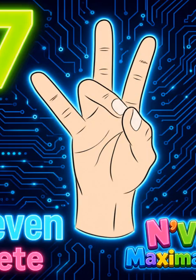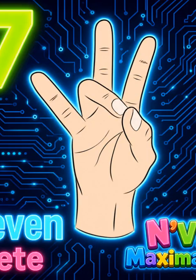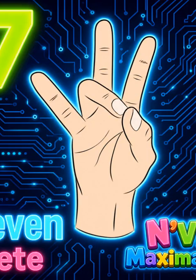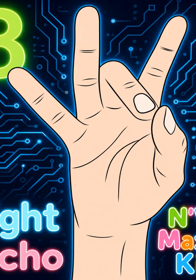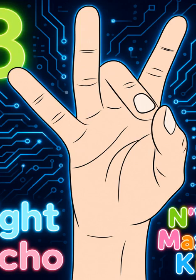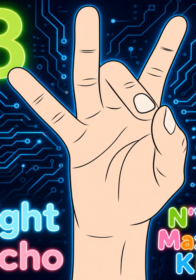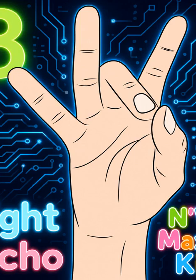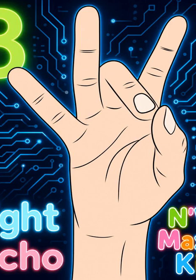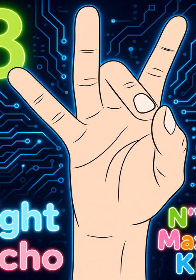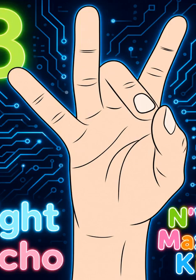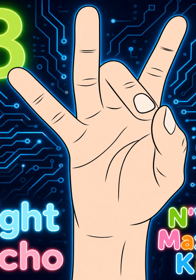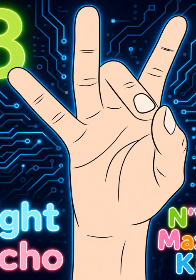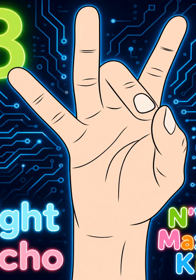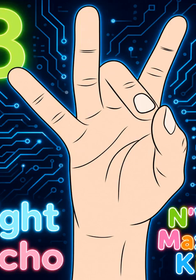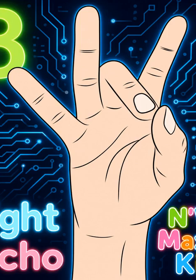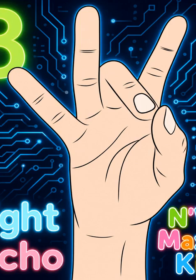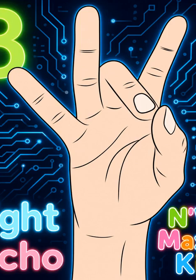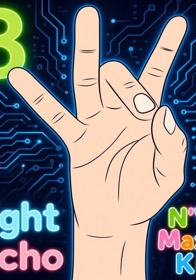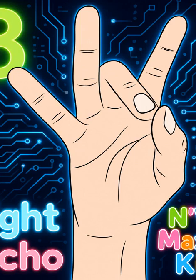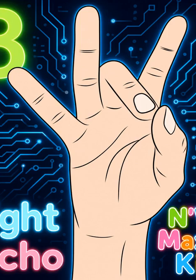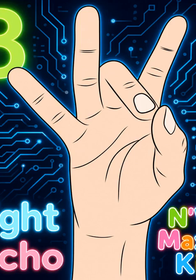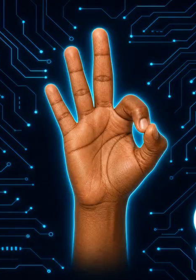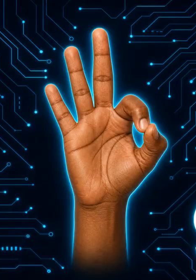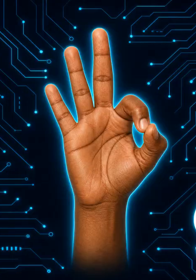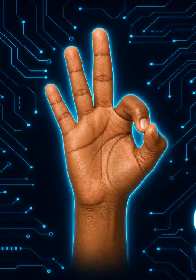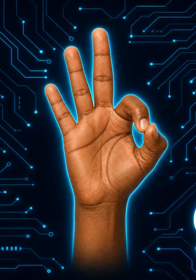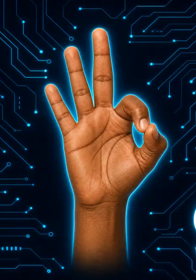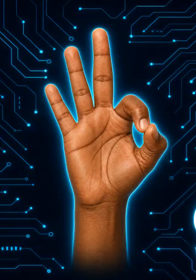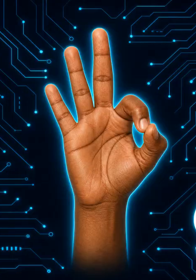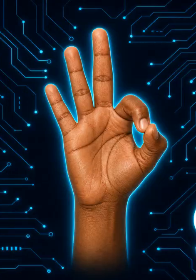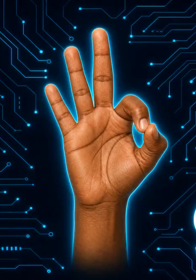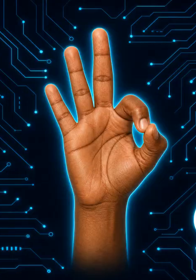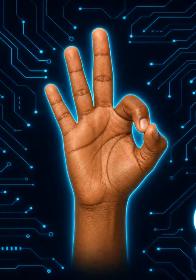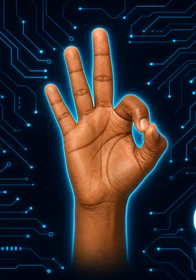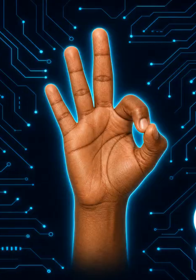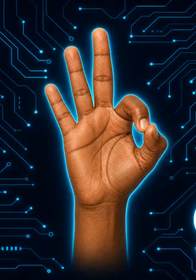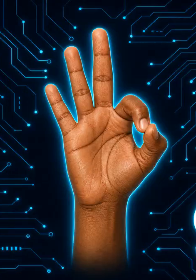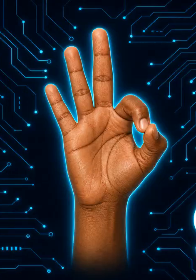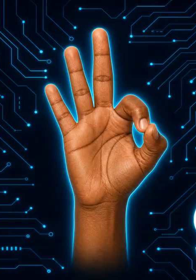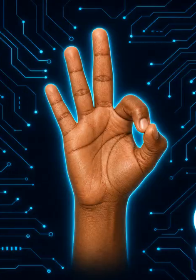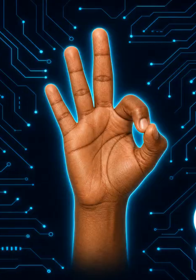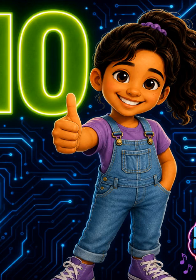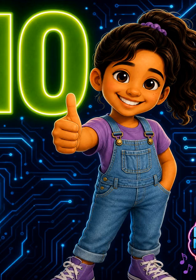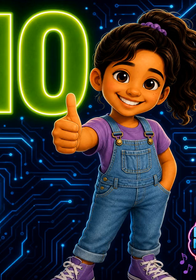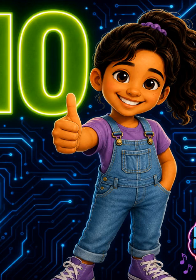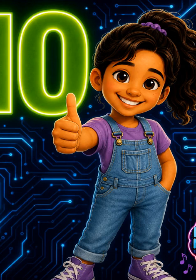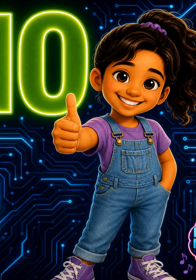siete, 8, ocho, 9, nueve,